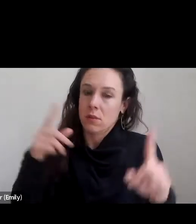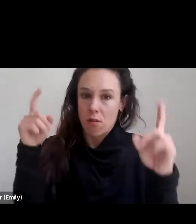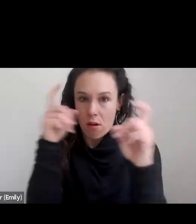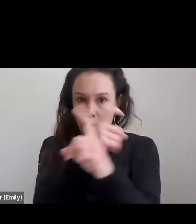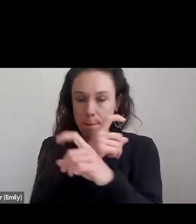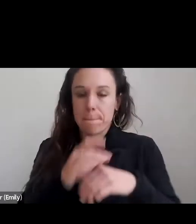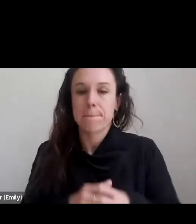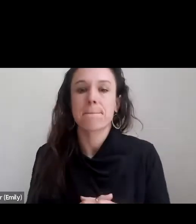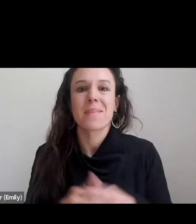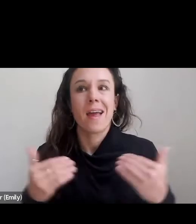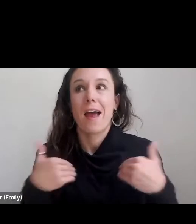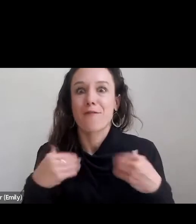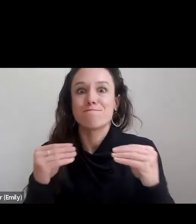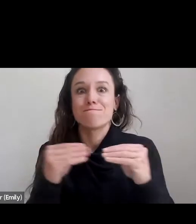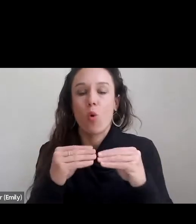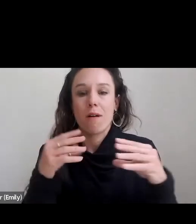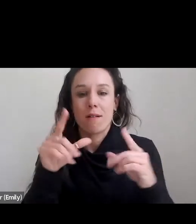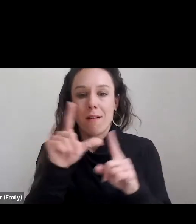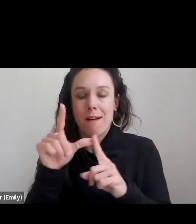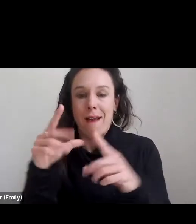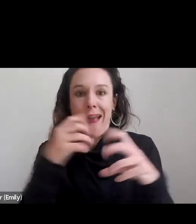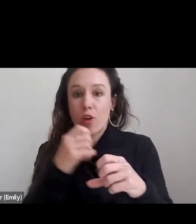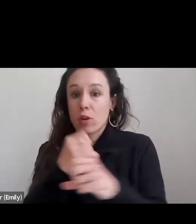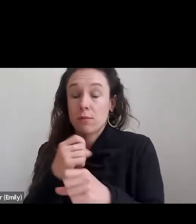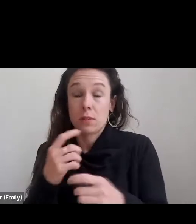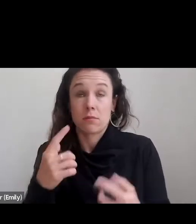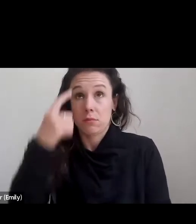have more acronyms than anyone can possibly remember.